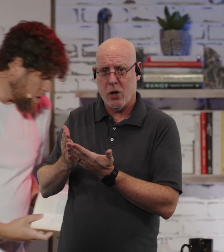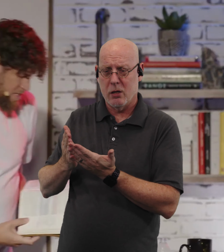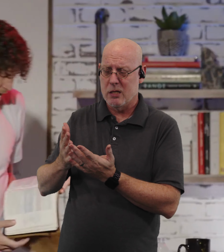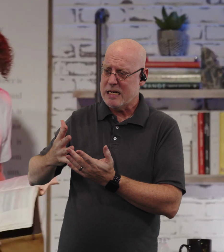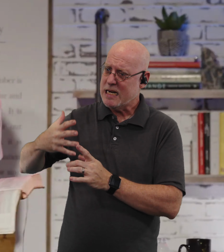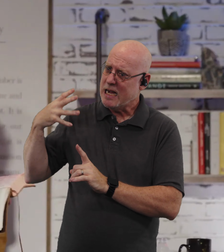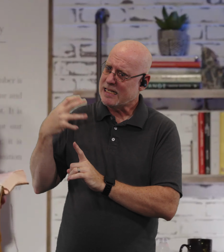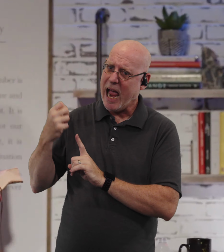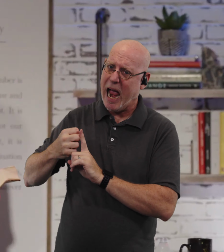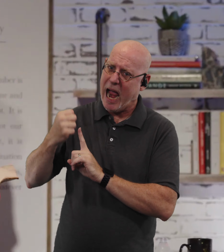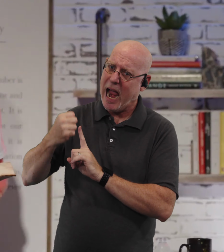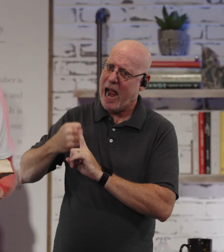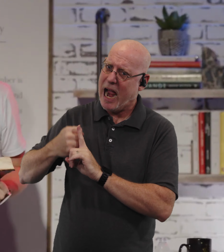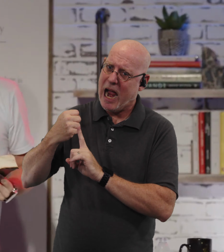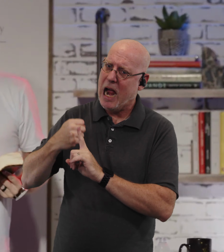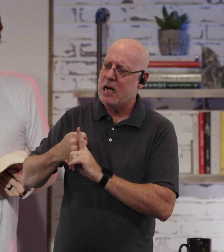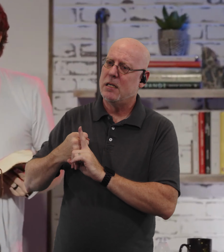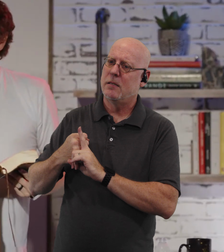under attack